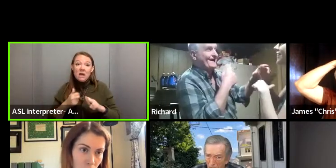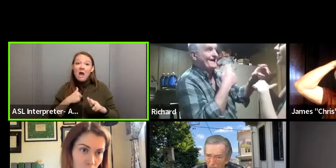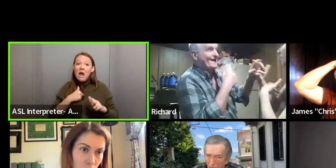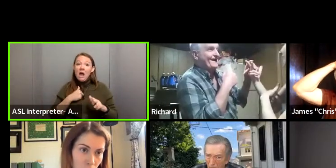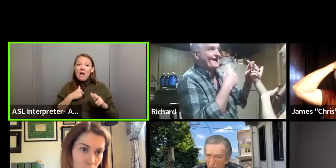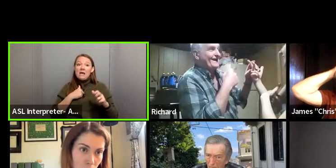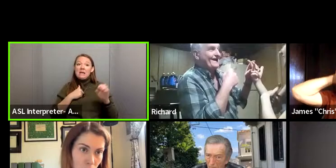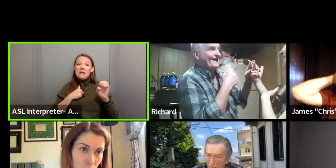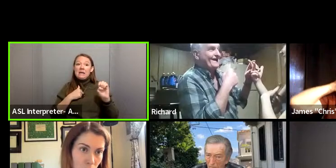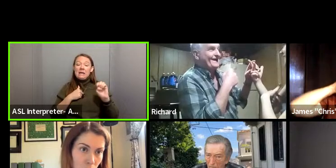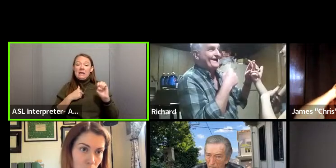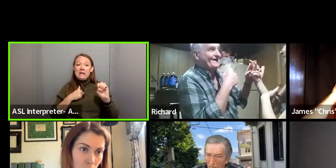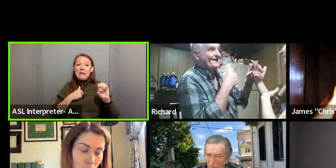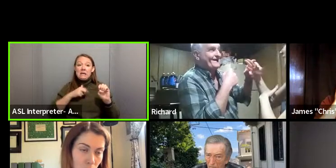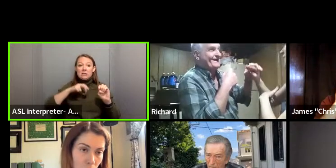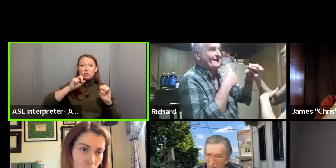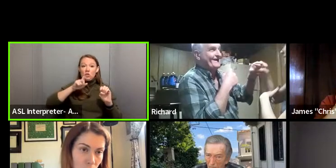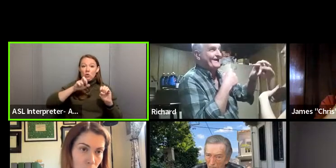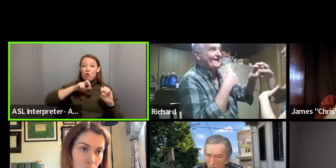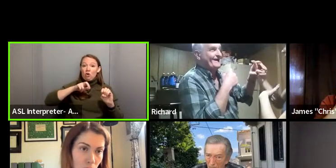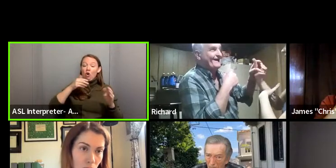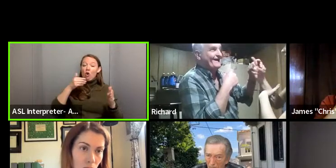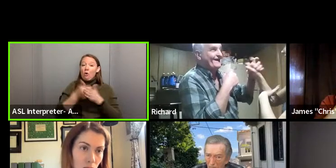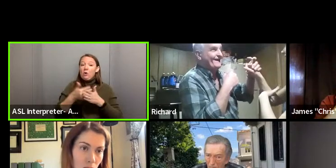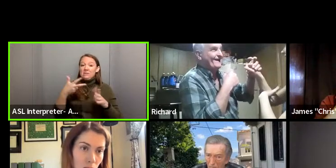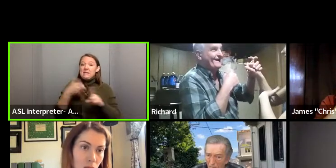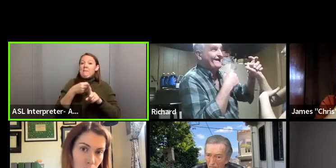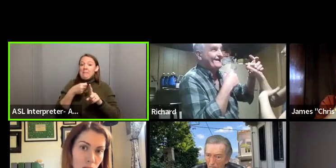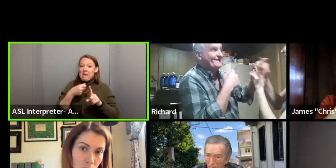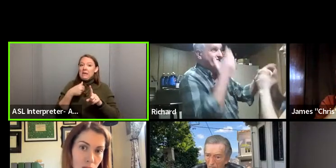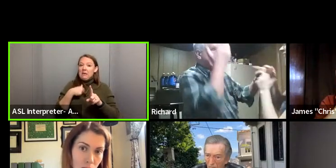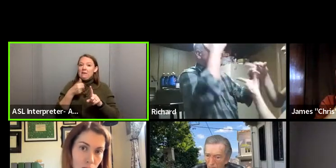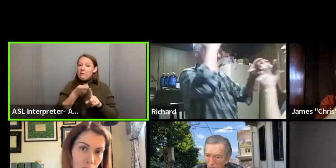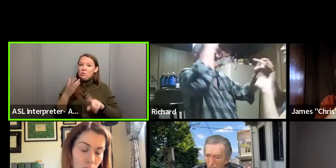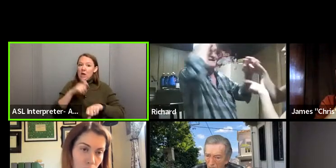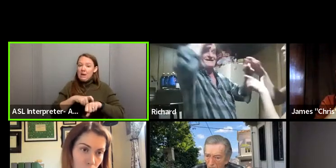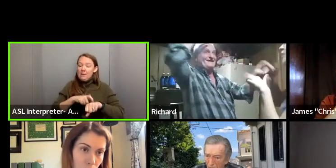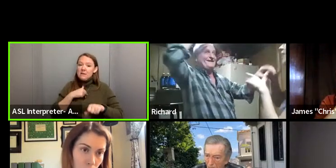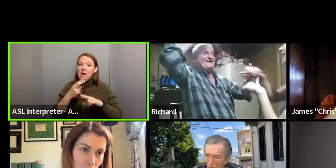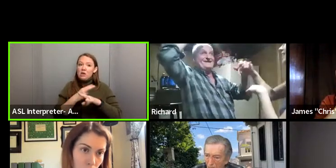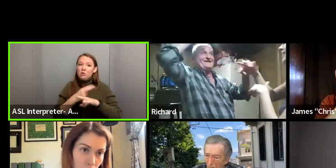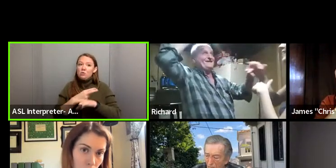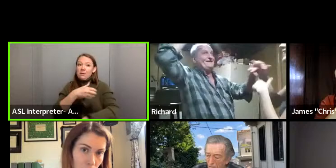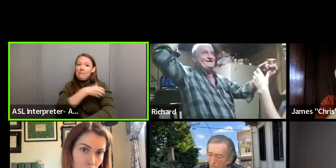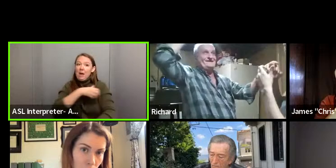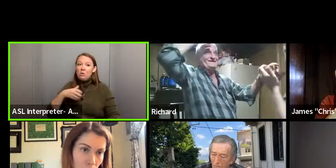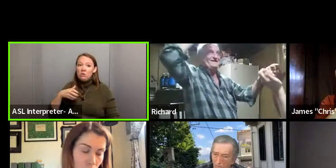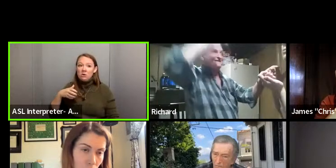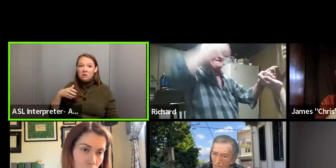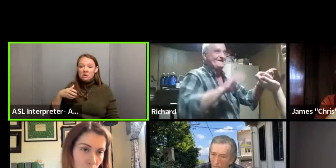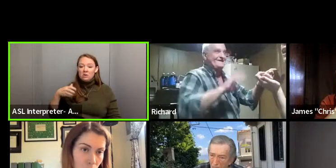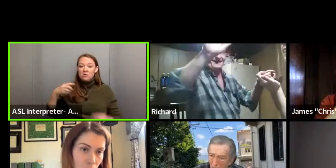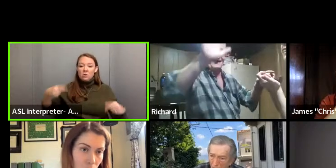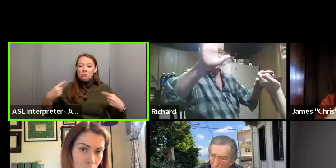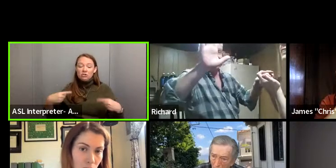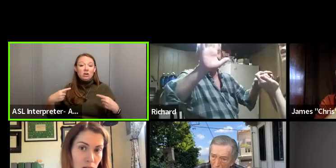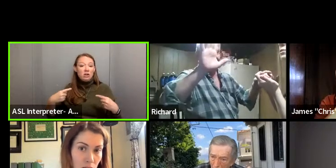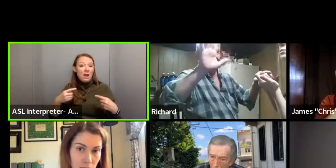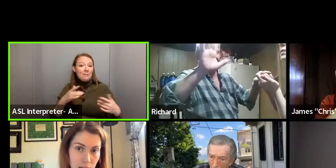an e-scooter, and I use a power wheelchair. So I'm very much concerned about that. So I'd like to make sure that we address